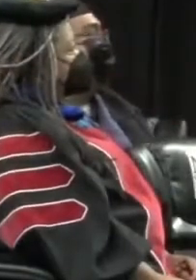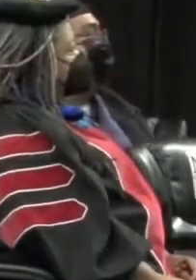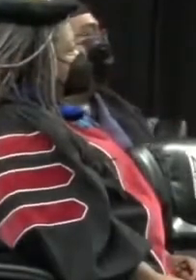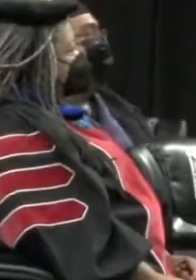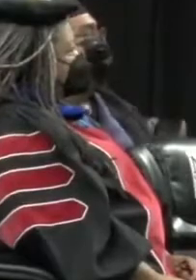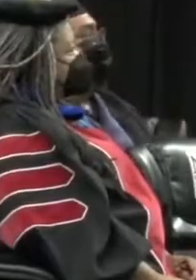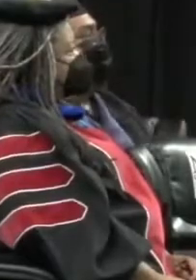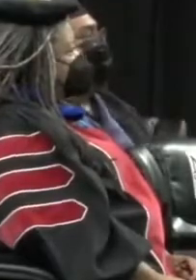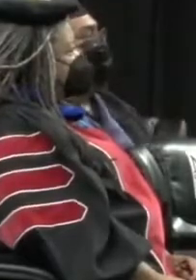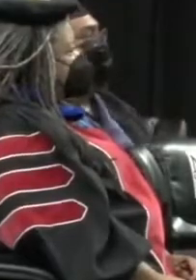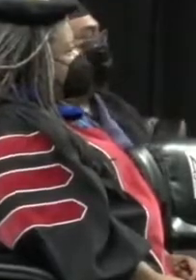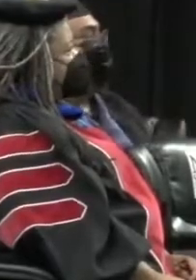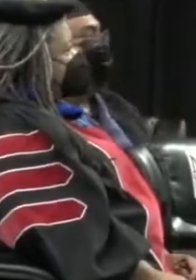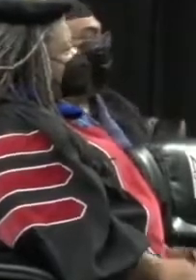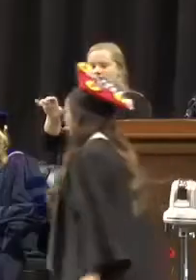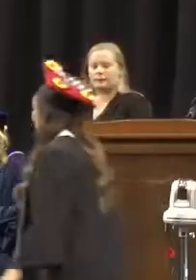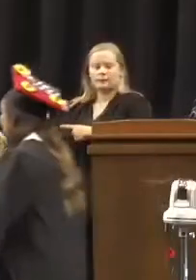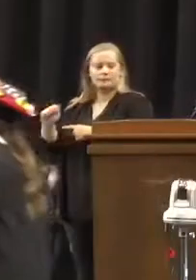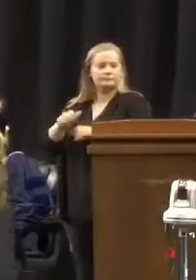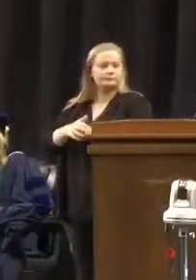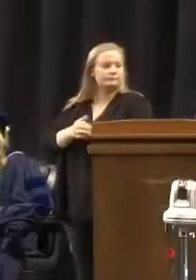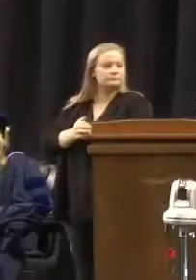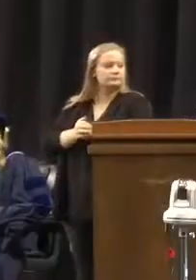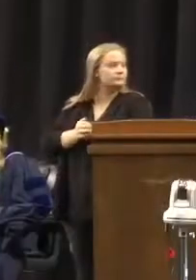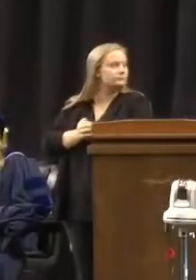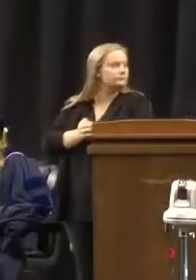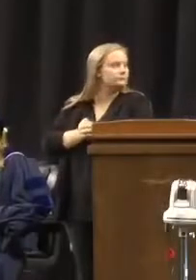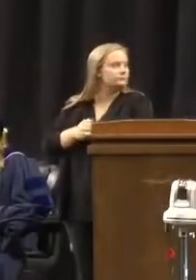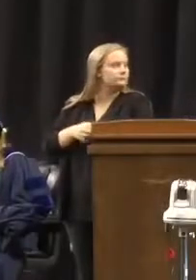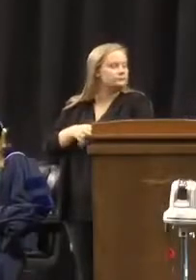Jaslyn A. Garcia.